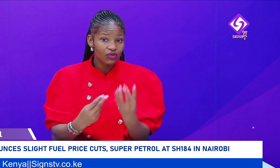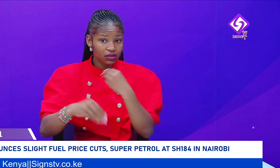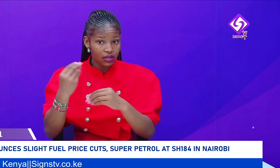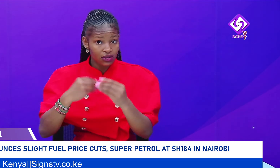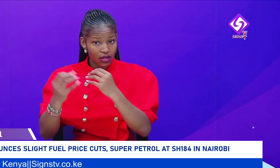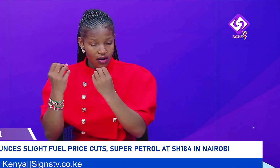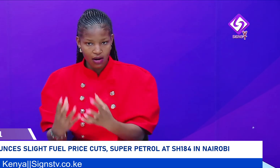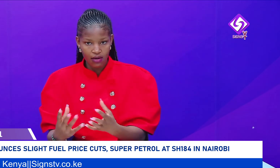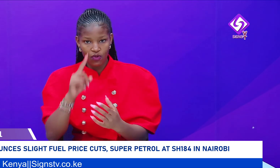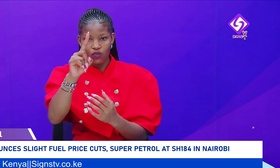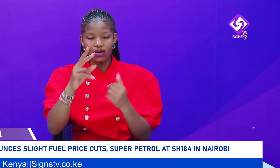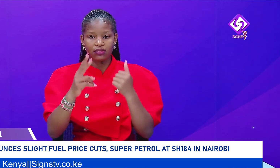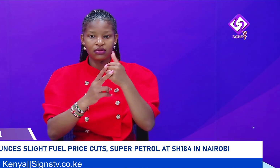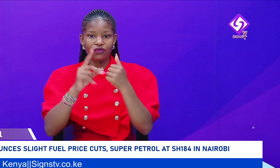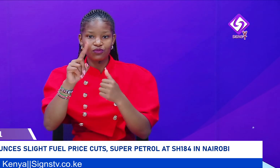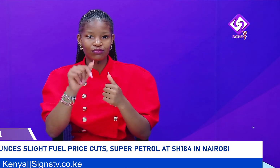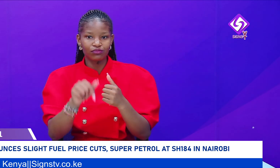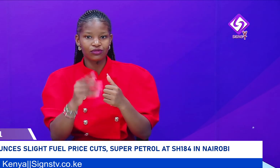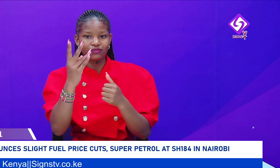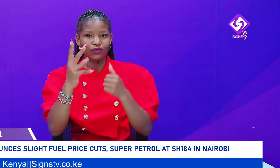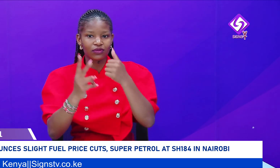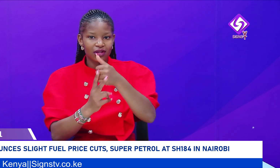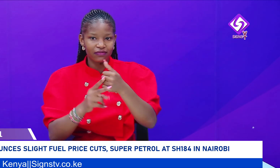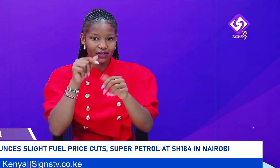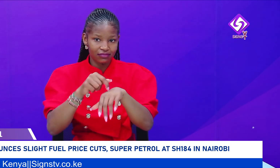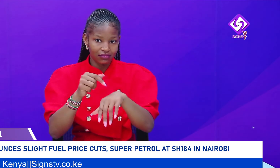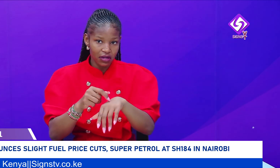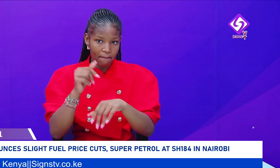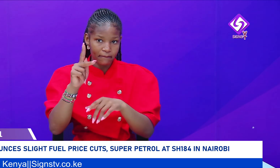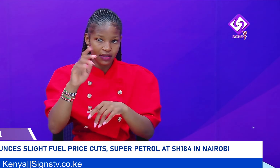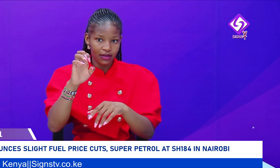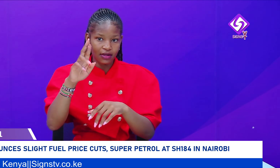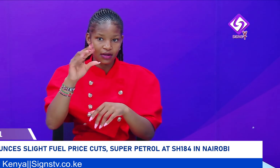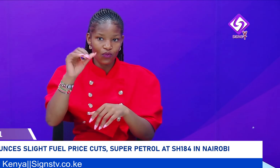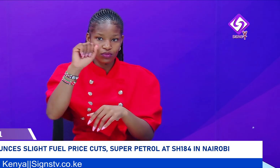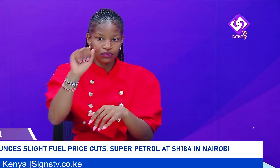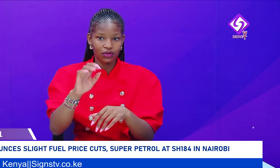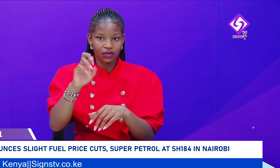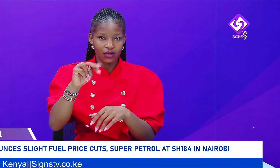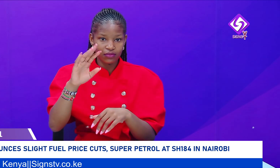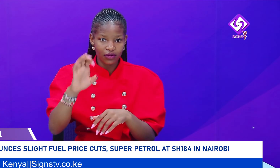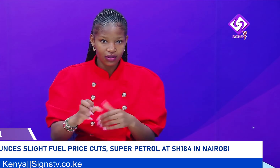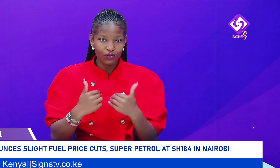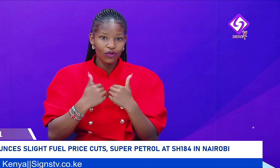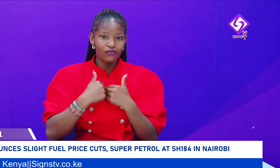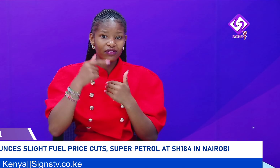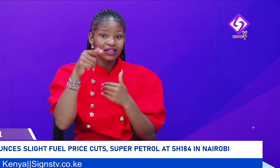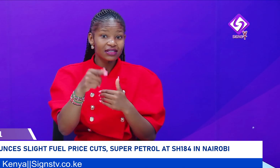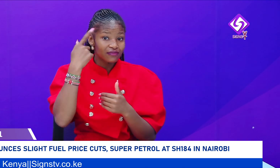185.31 Kenya shillings. The price of diesel has now also seen a minor decrease, now selling